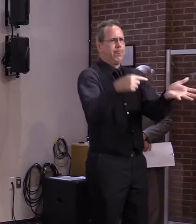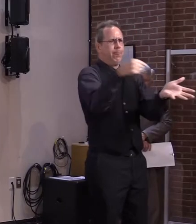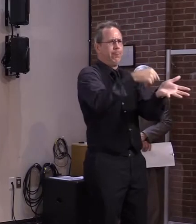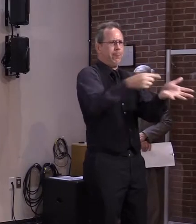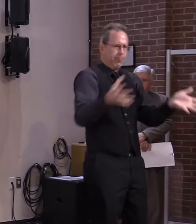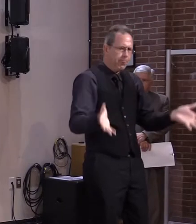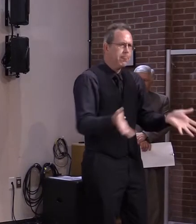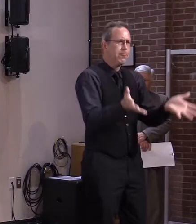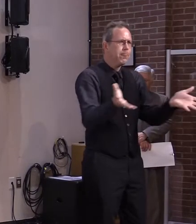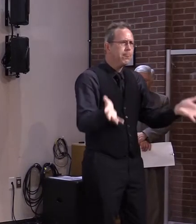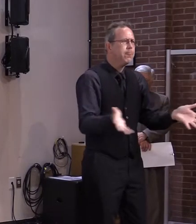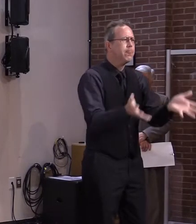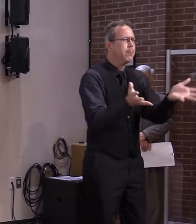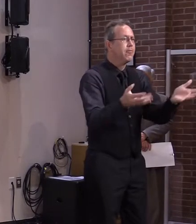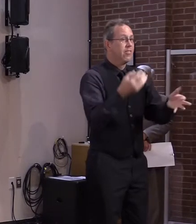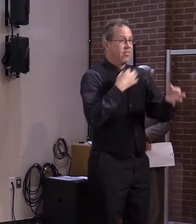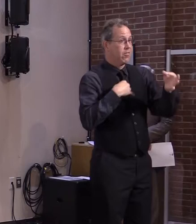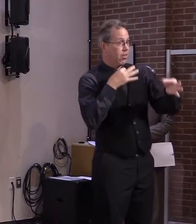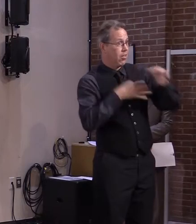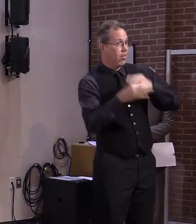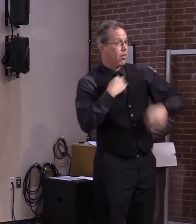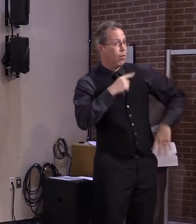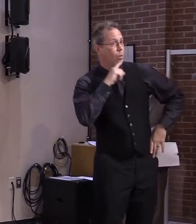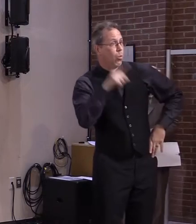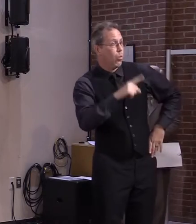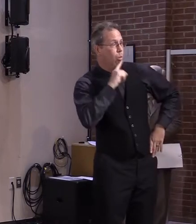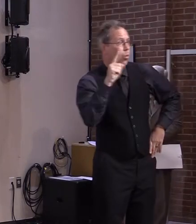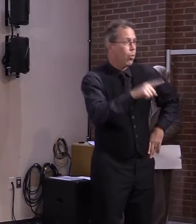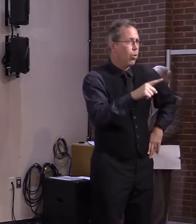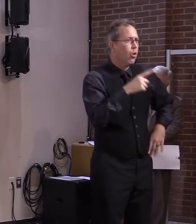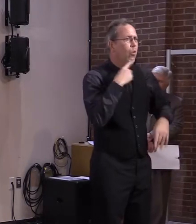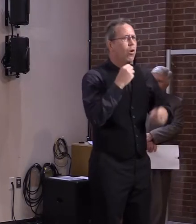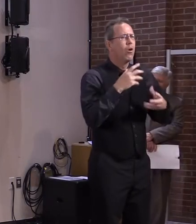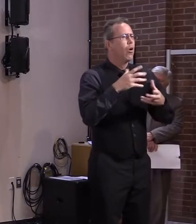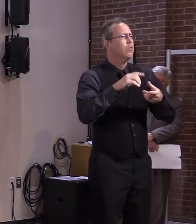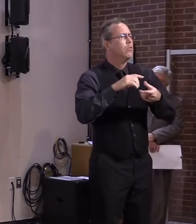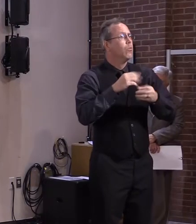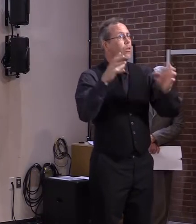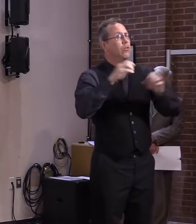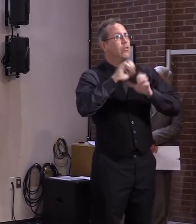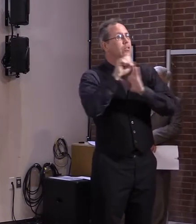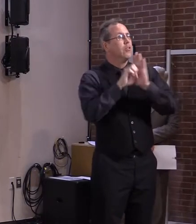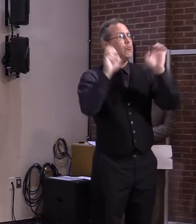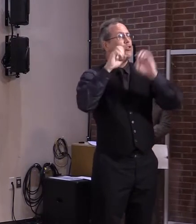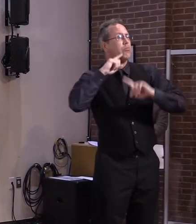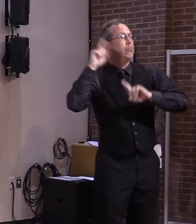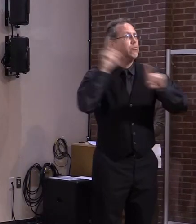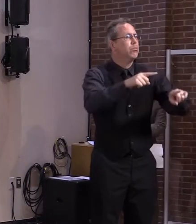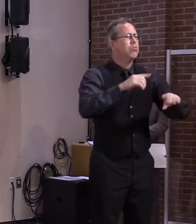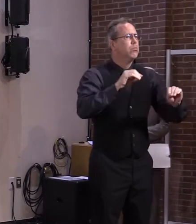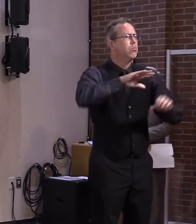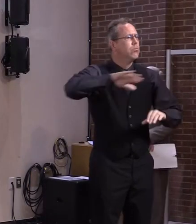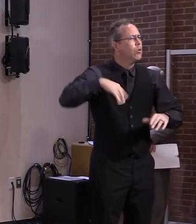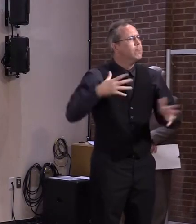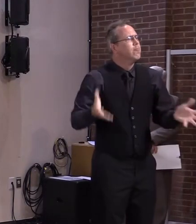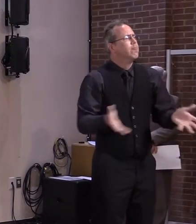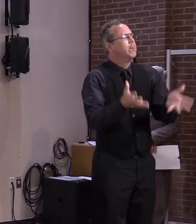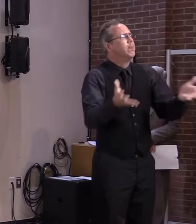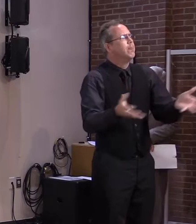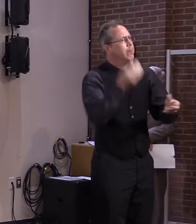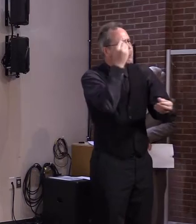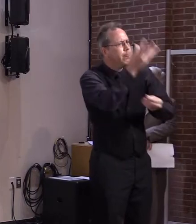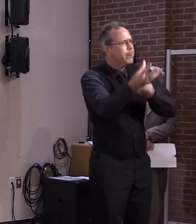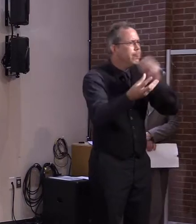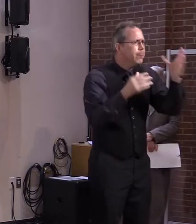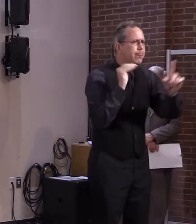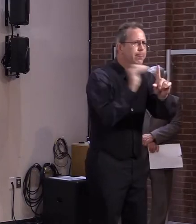I need to declare a state of emergency, and the data still doesn't support that step. What's more, I don't think it's